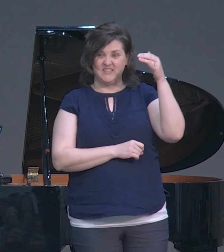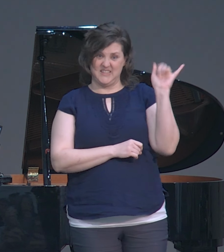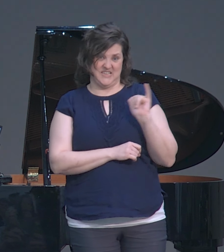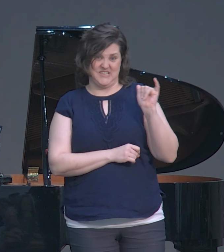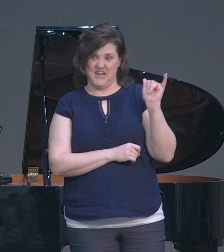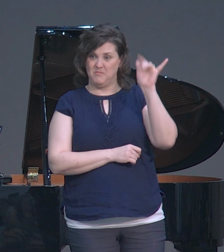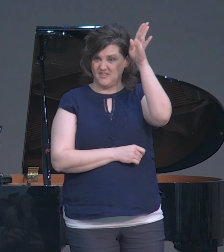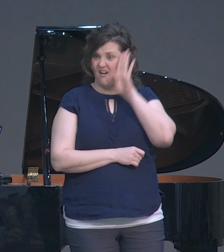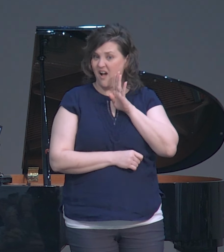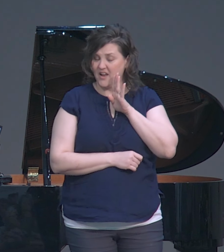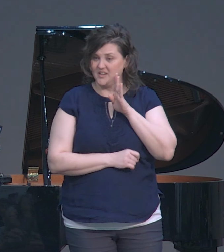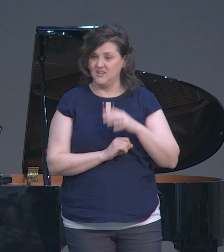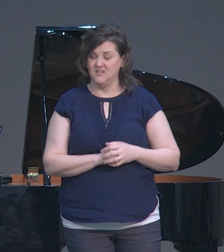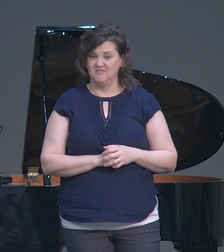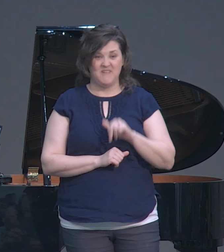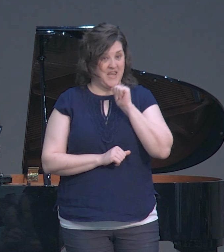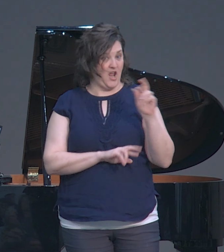God.